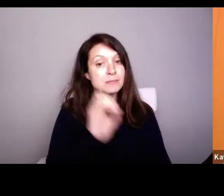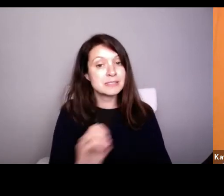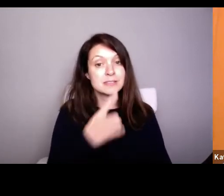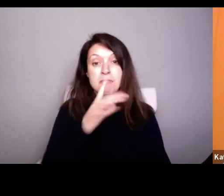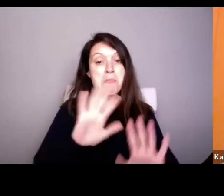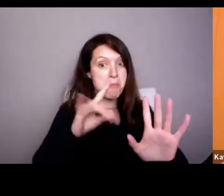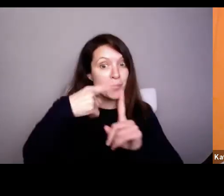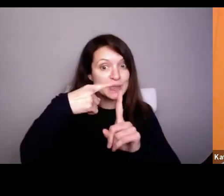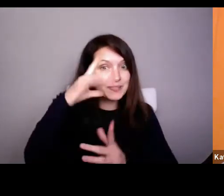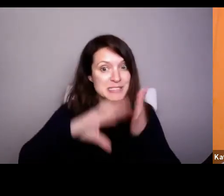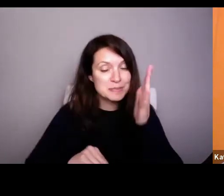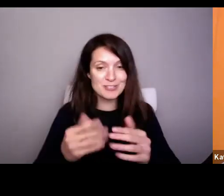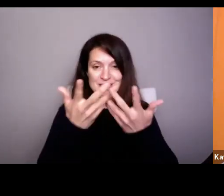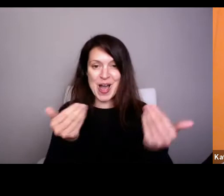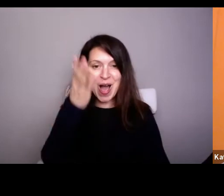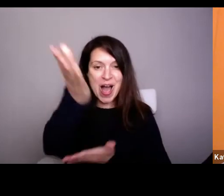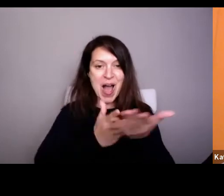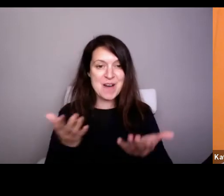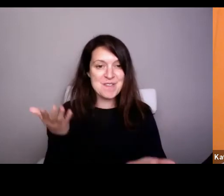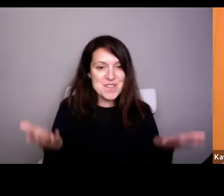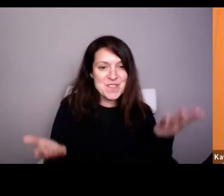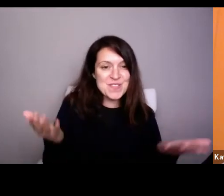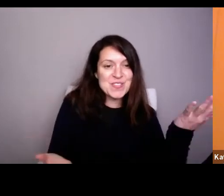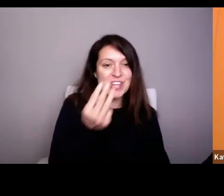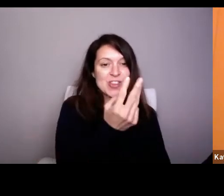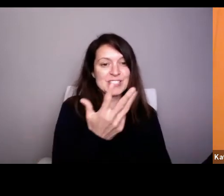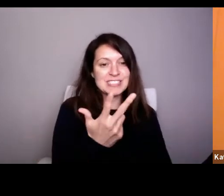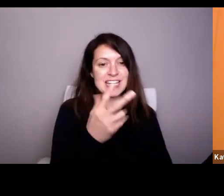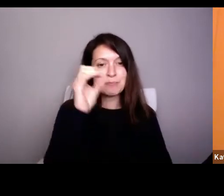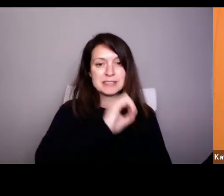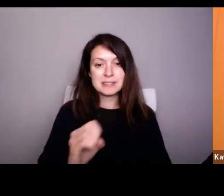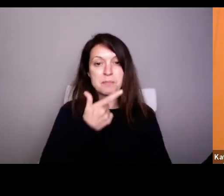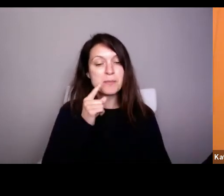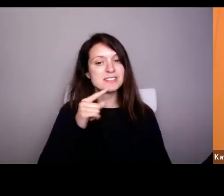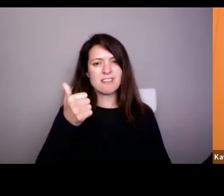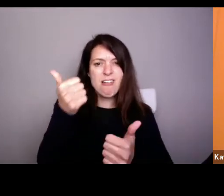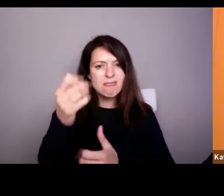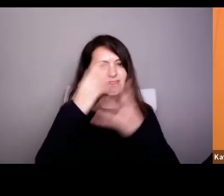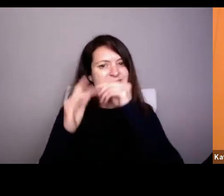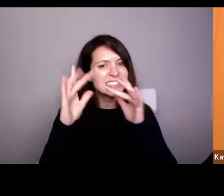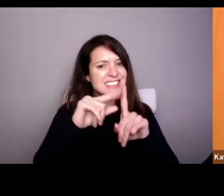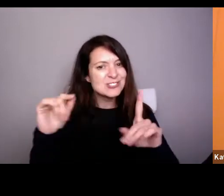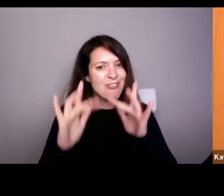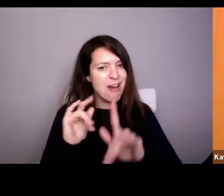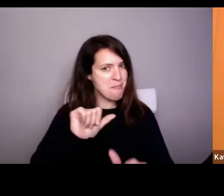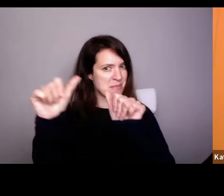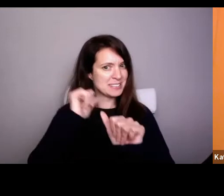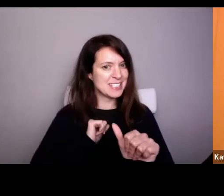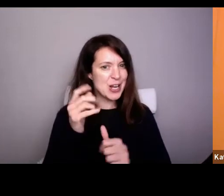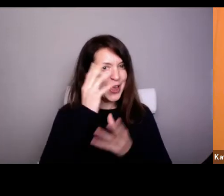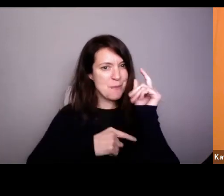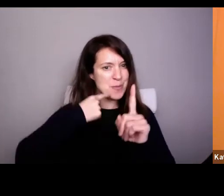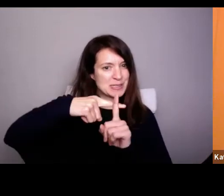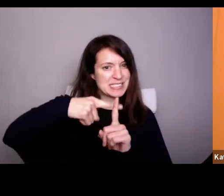positive experience. We found that 38% of those who had a positive digital learning experience identified as